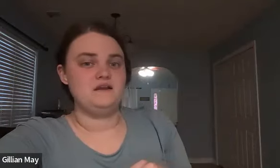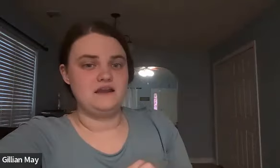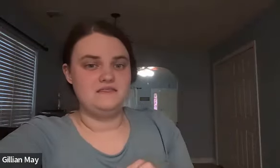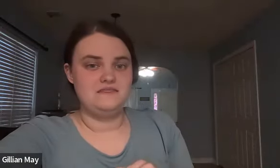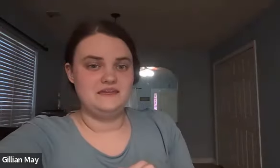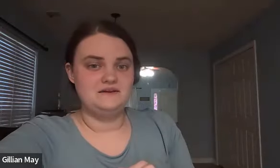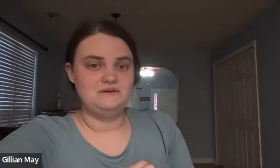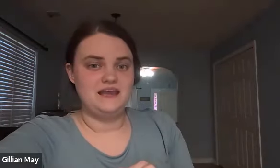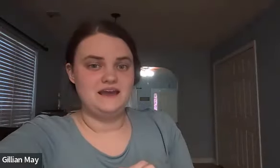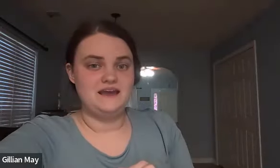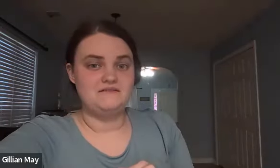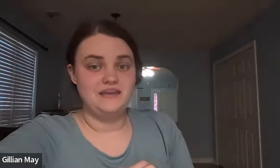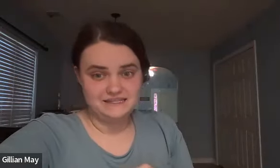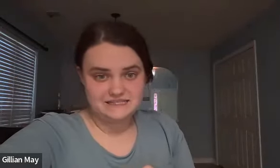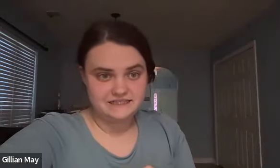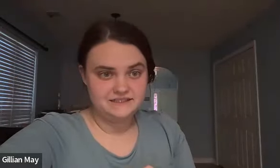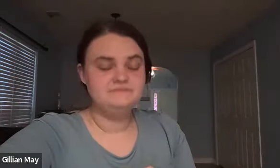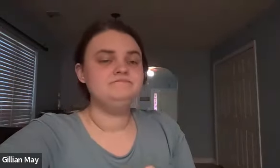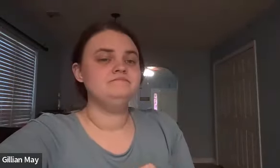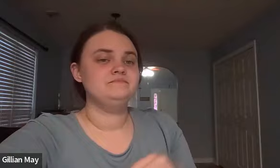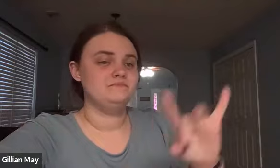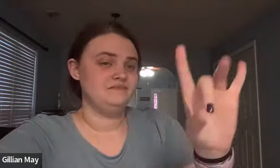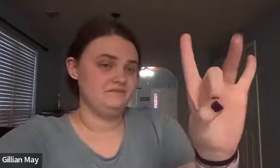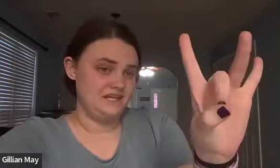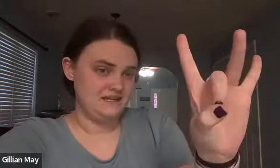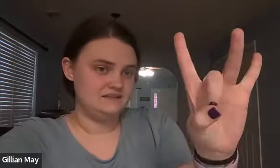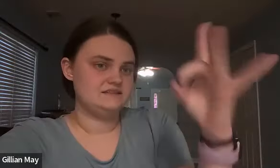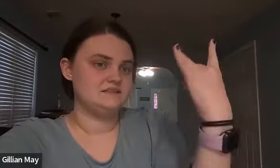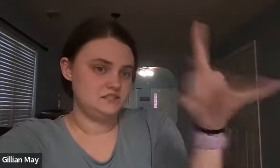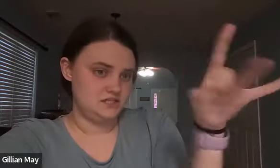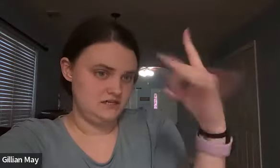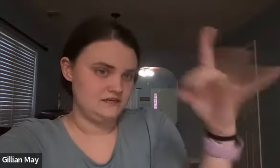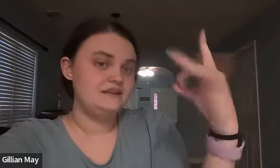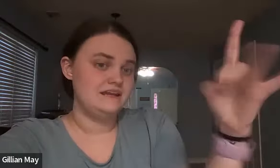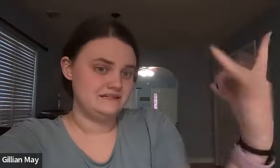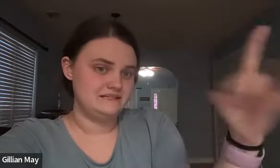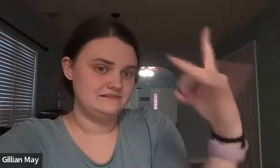right. Then we have 18, 8, shaking it, 18,